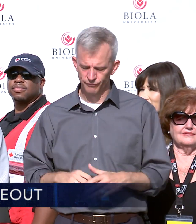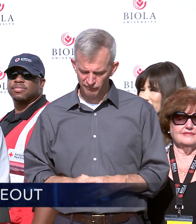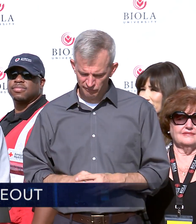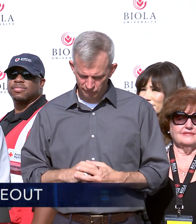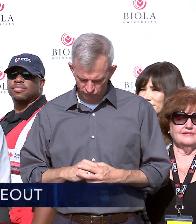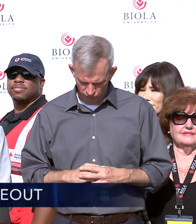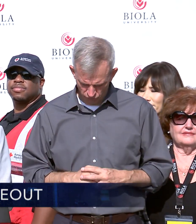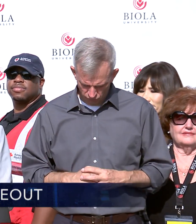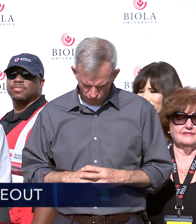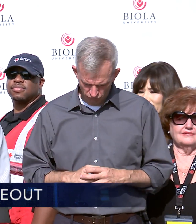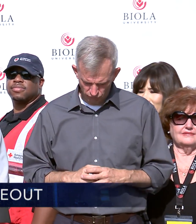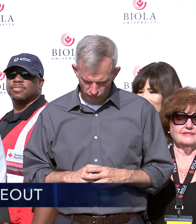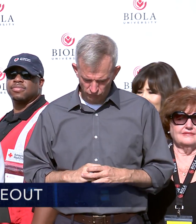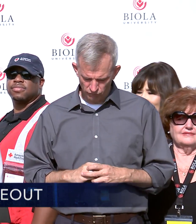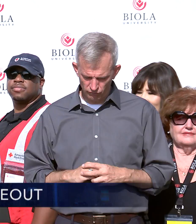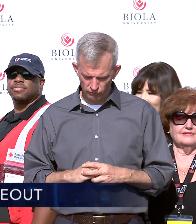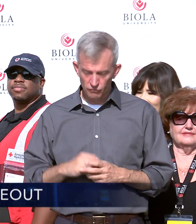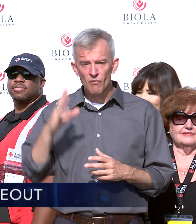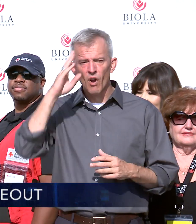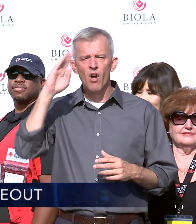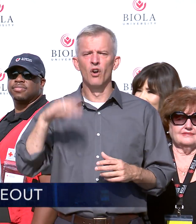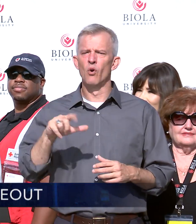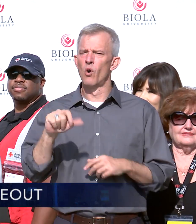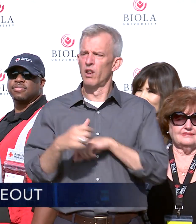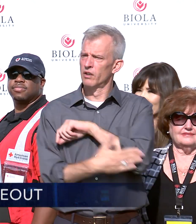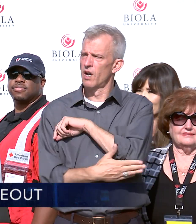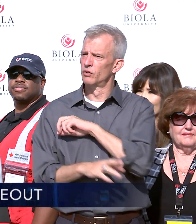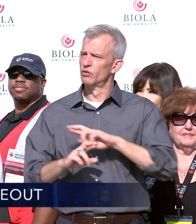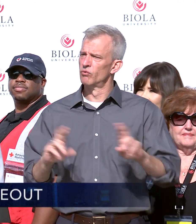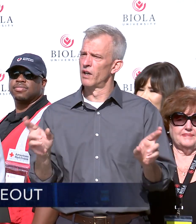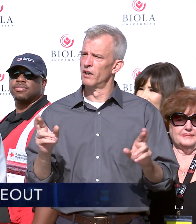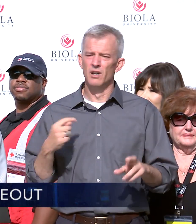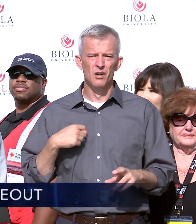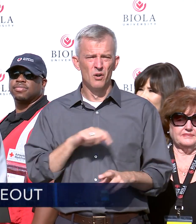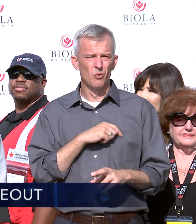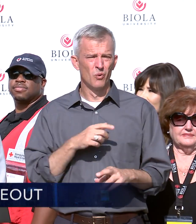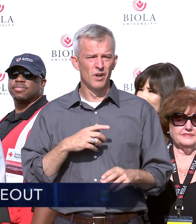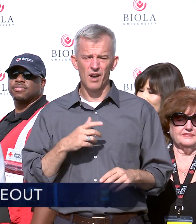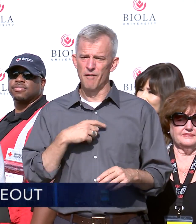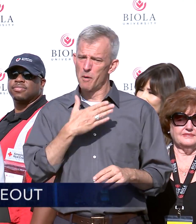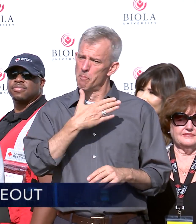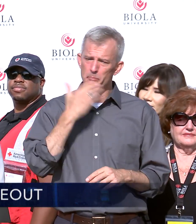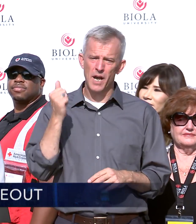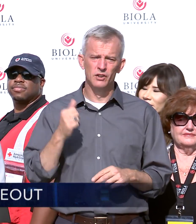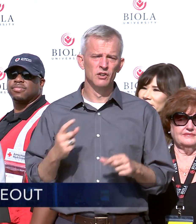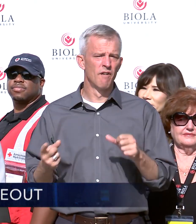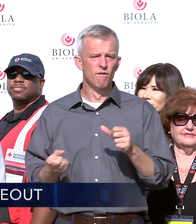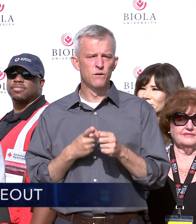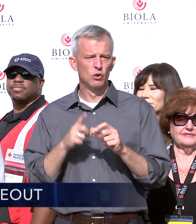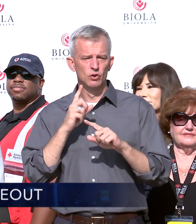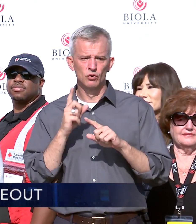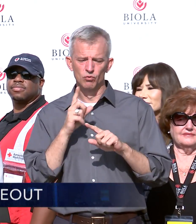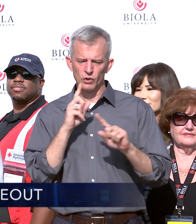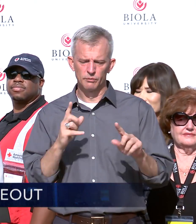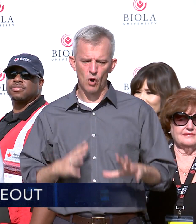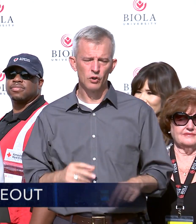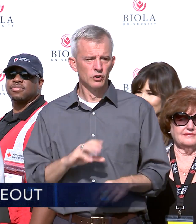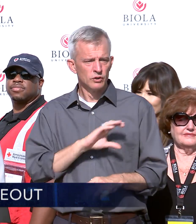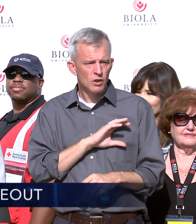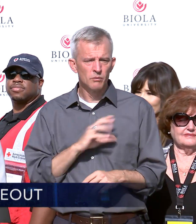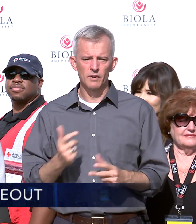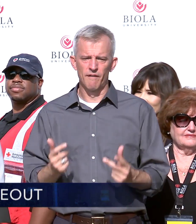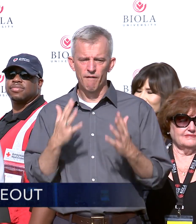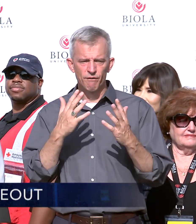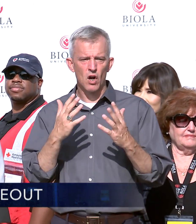I know that LA County is ready. We have world-class first responders led by individuals like our